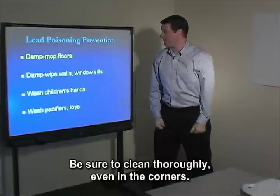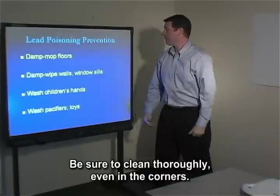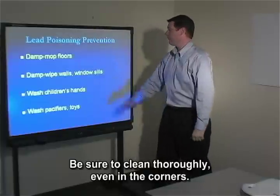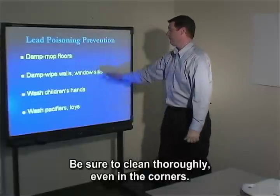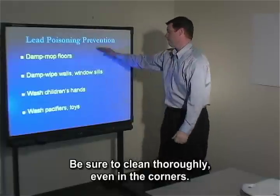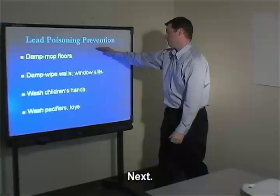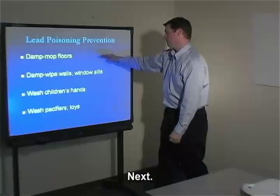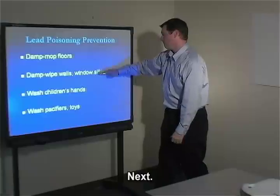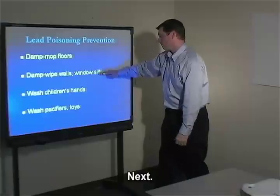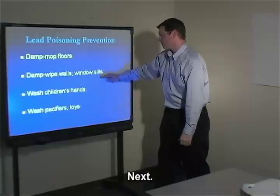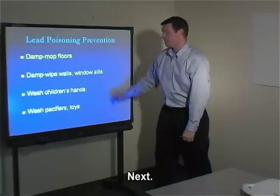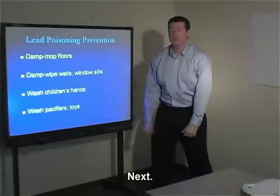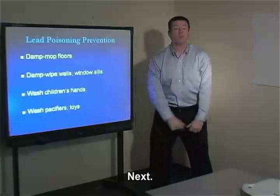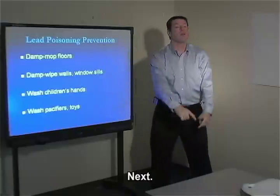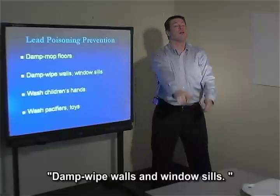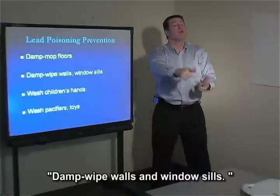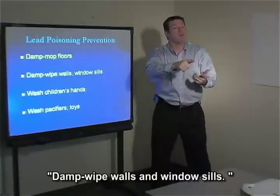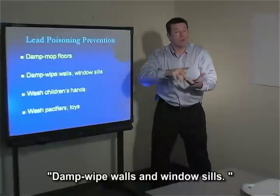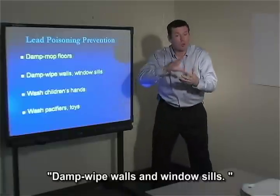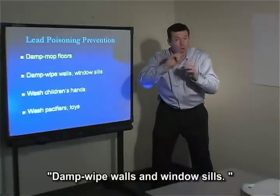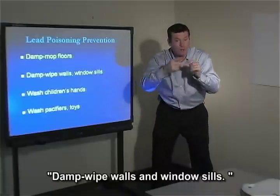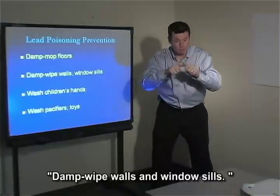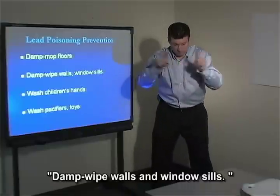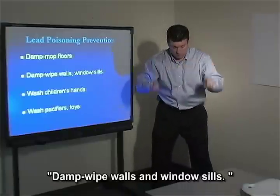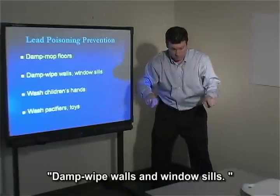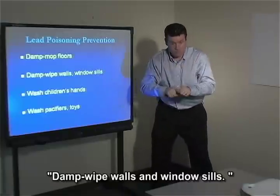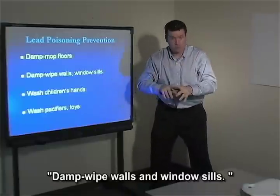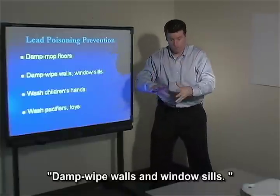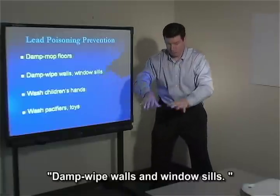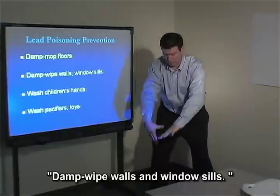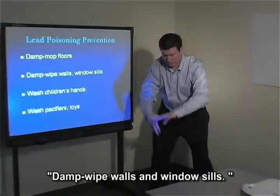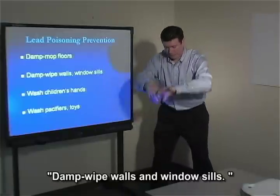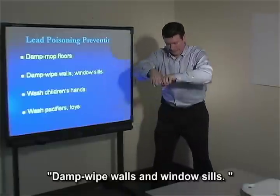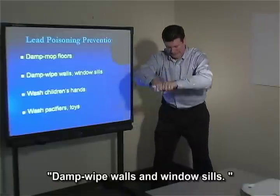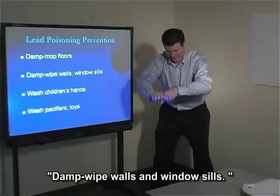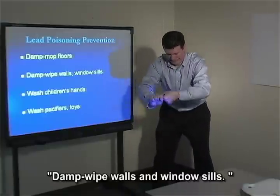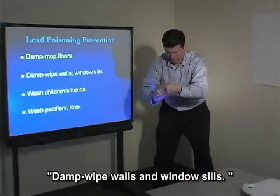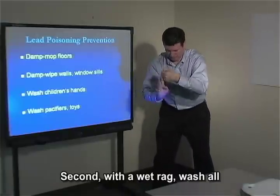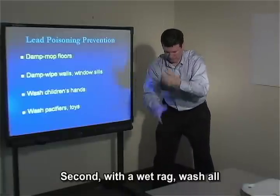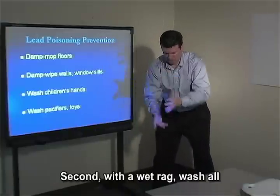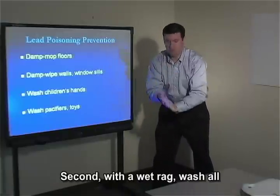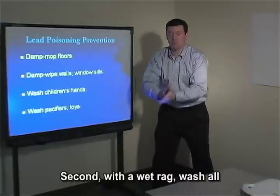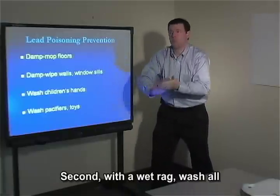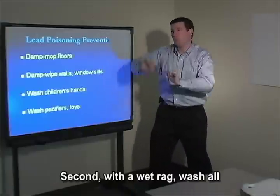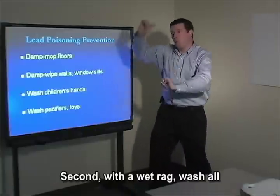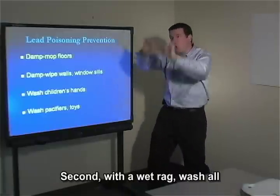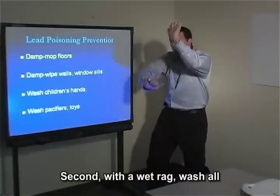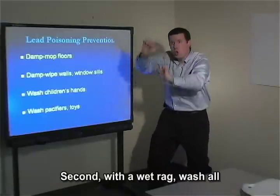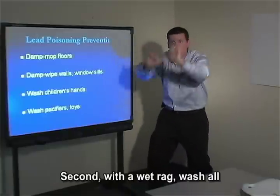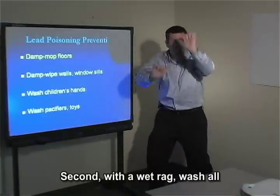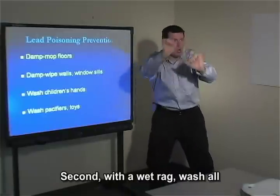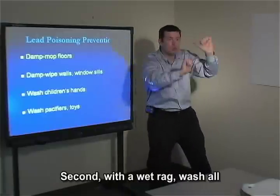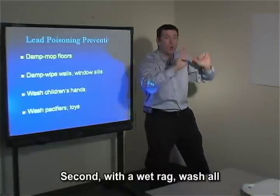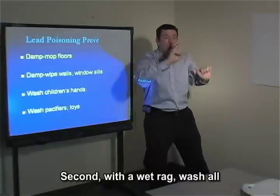Next, damp wipe walls and window sills. Second, with a wet rag, wash all of the